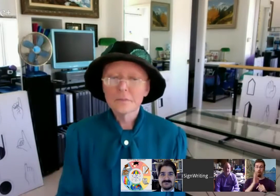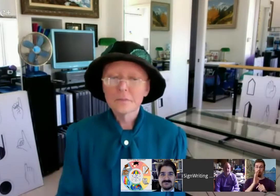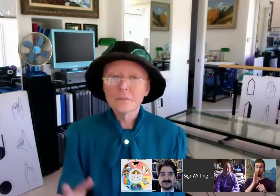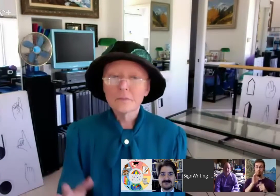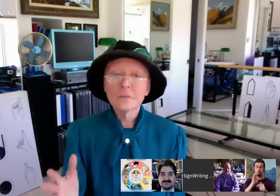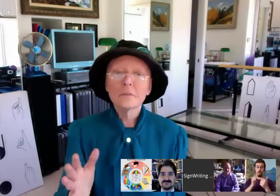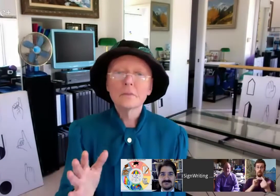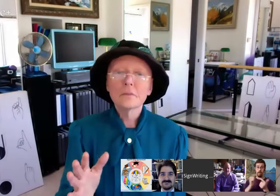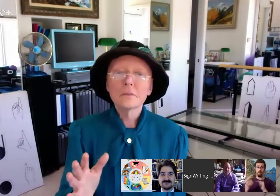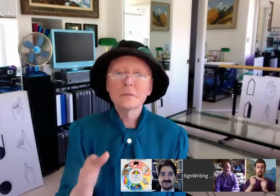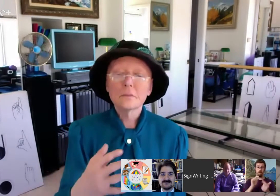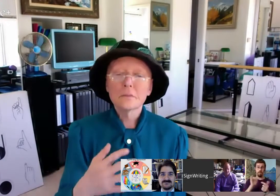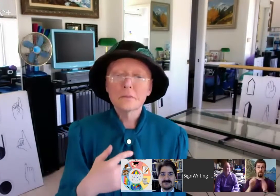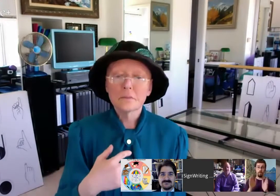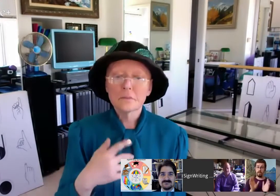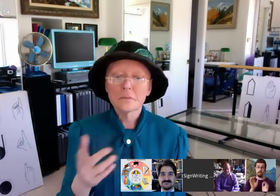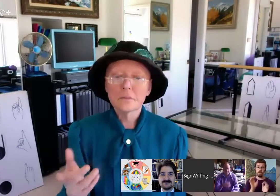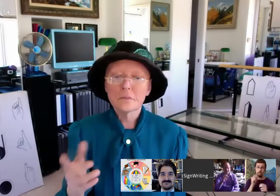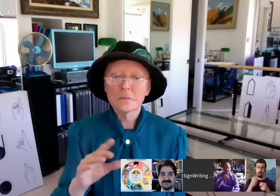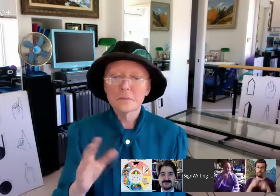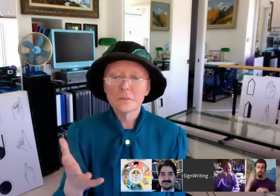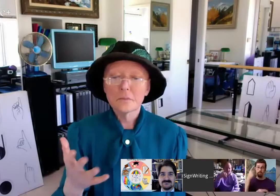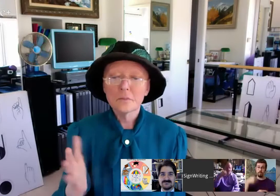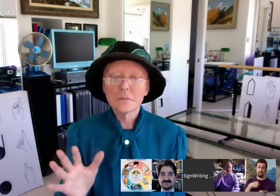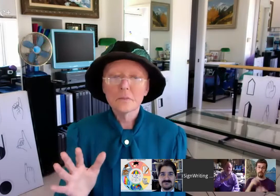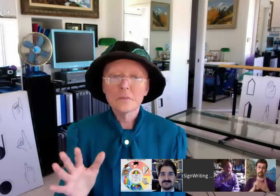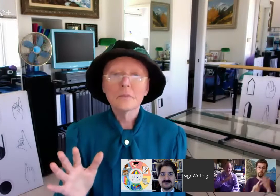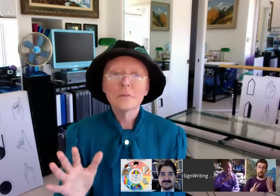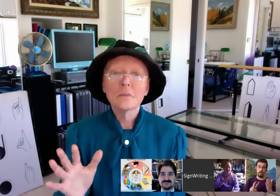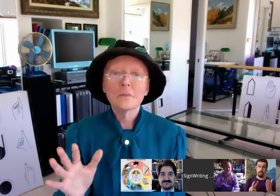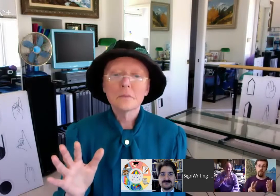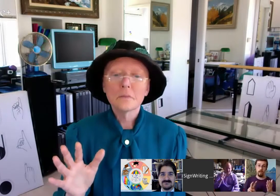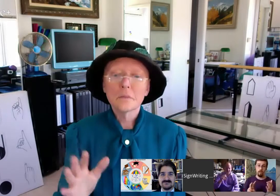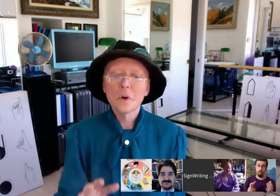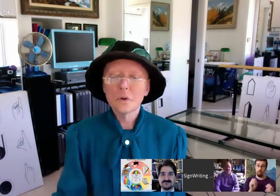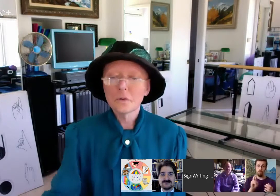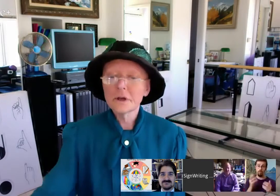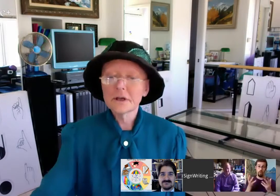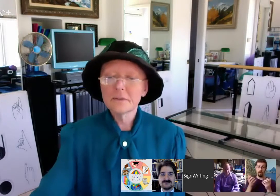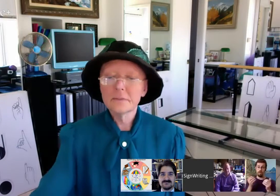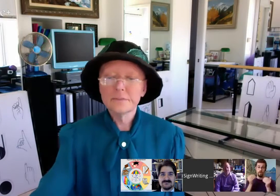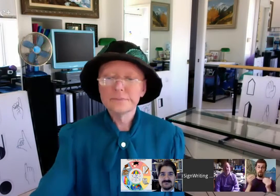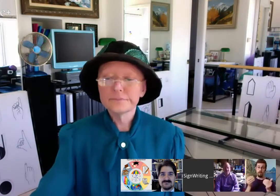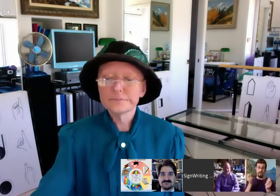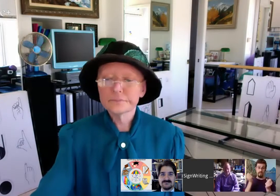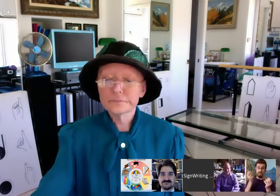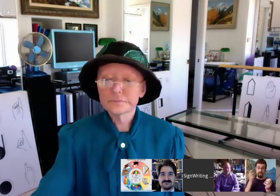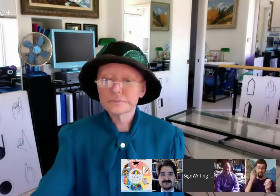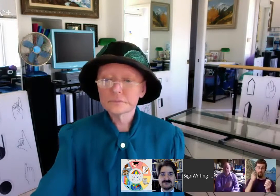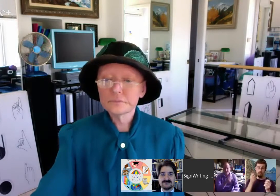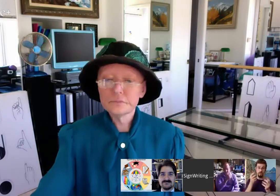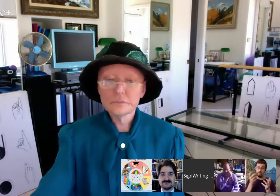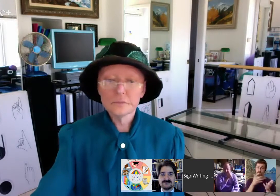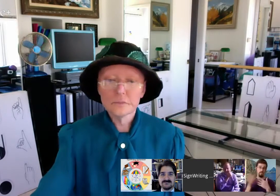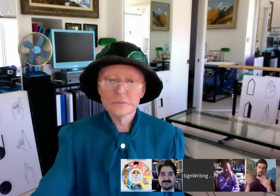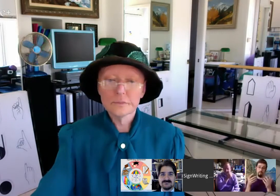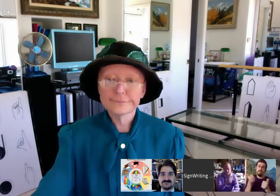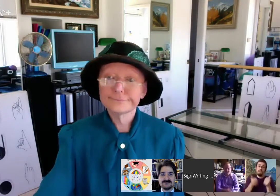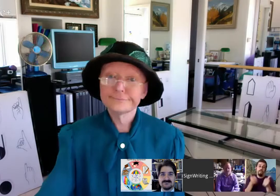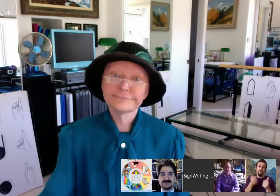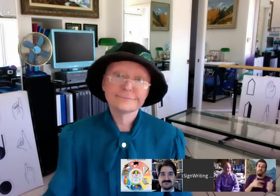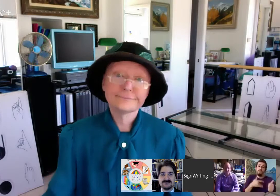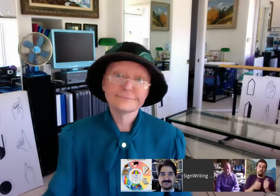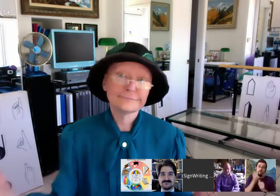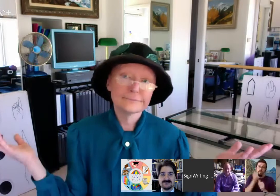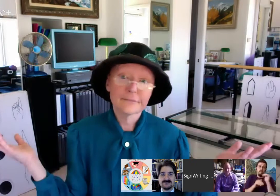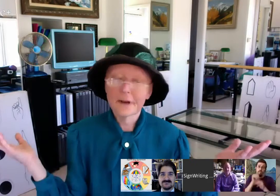one talks. We can go back and forth that way. That's not a problem for me, Valerie. Or do you want to just go ahead and sign for yourself?